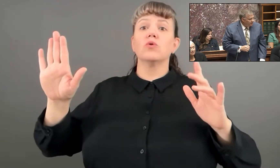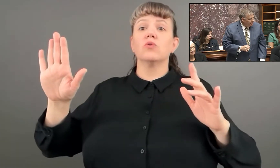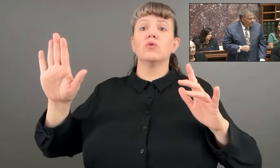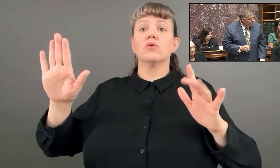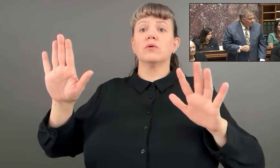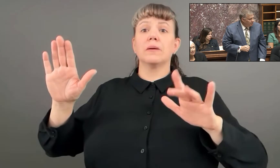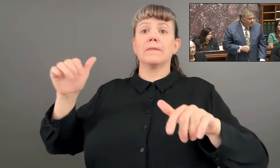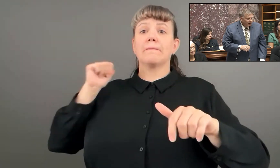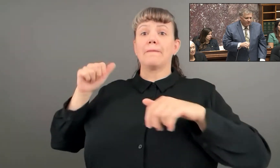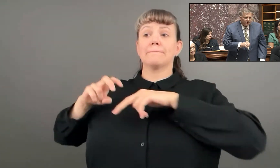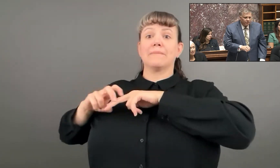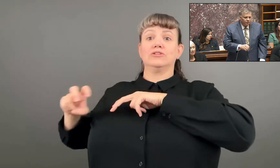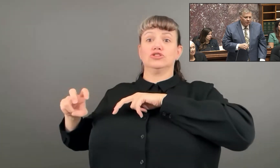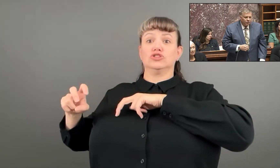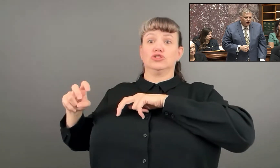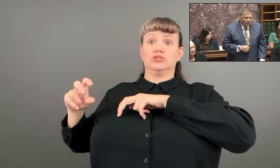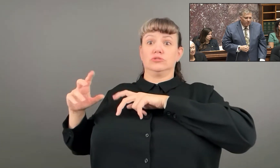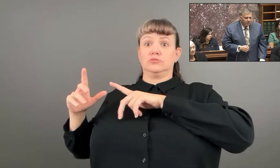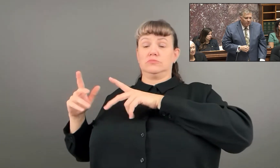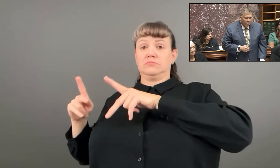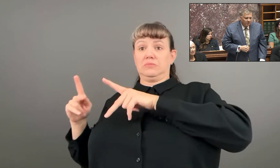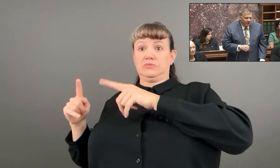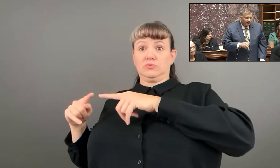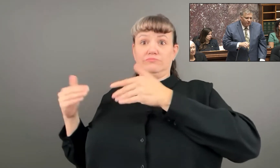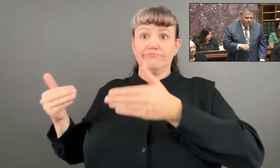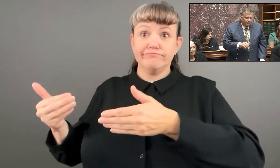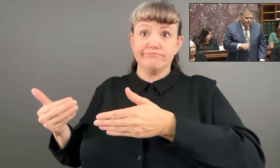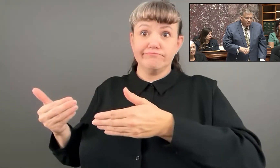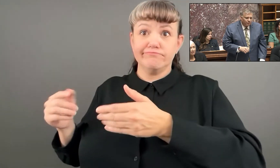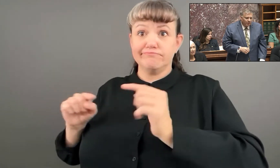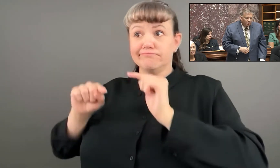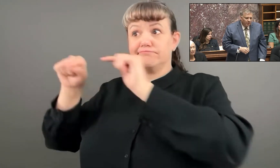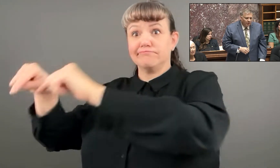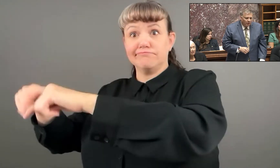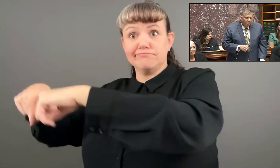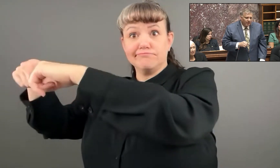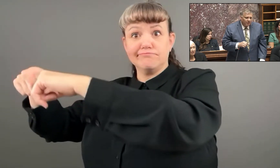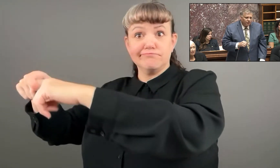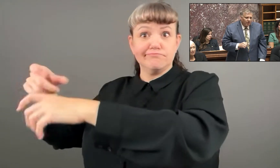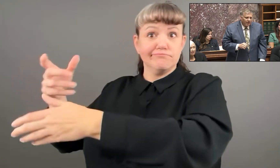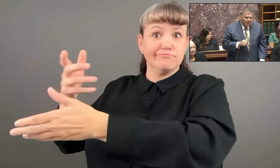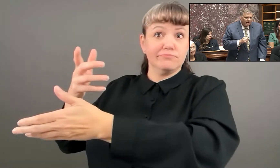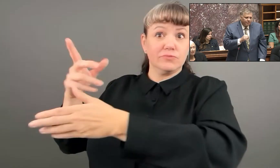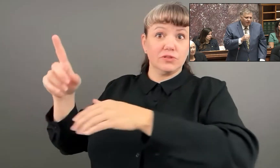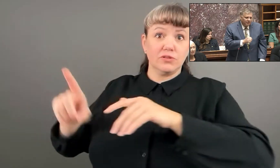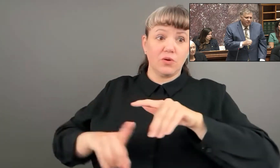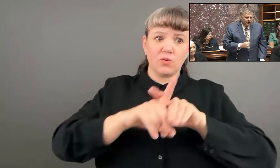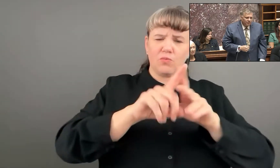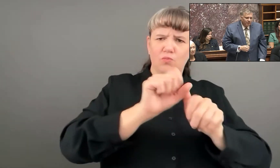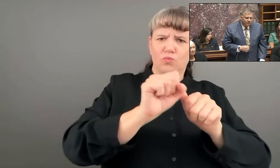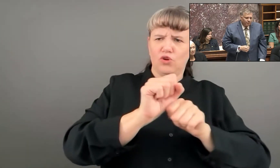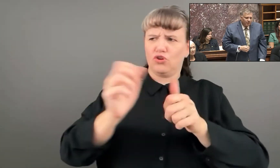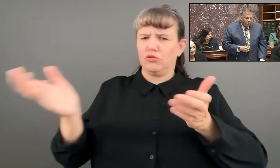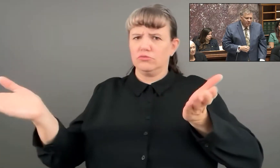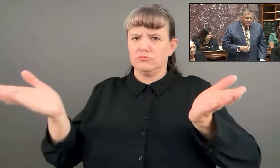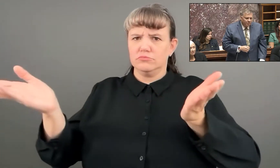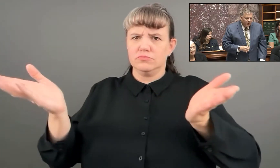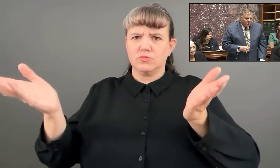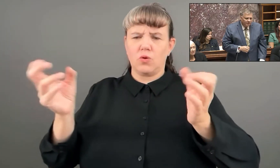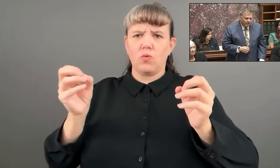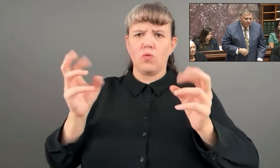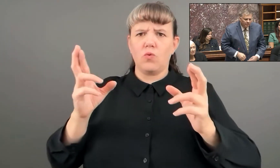job escalation and still show up to work to actually do the people's work, or are they going to try to hide behind a Zoom screen for